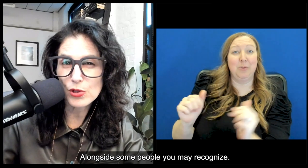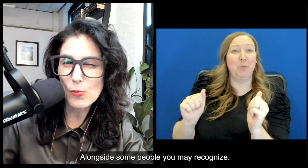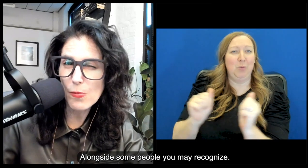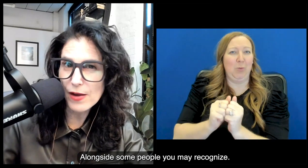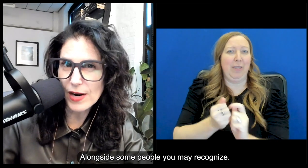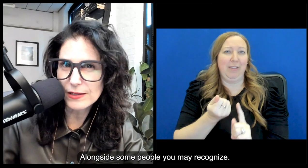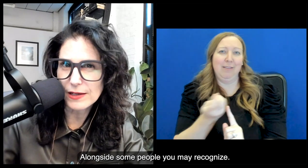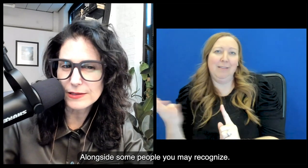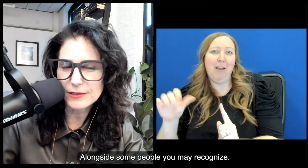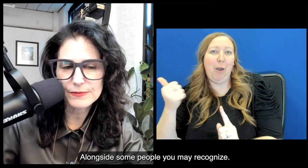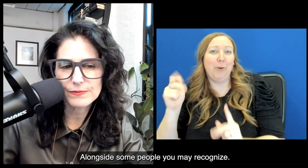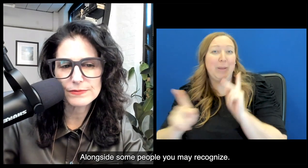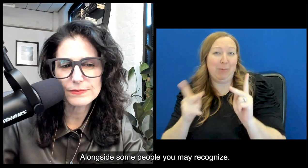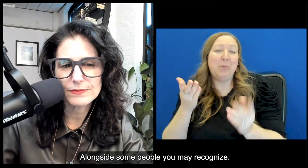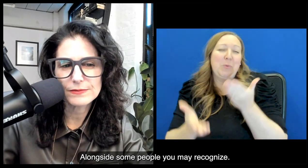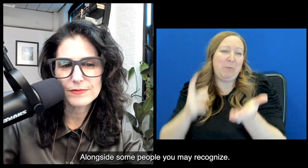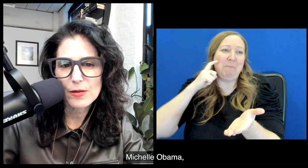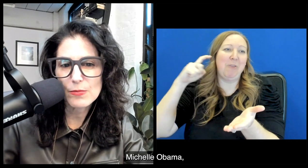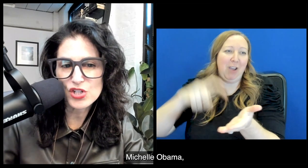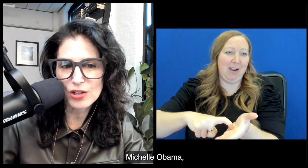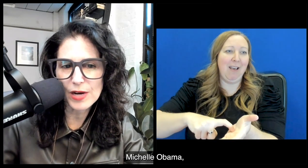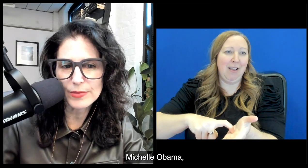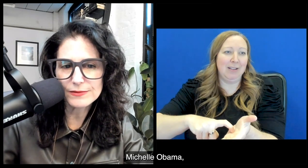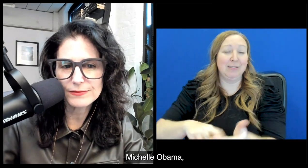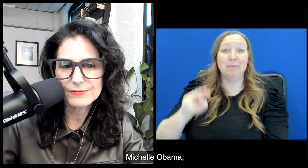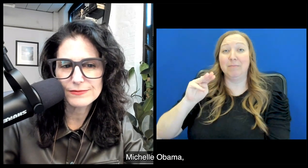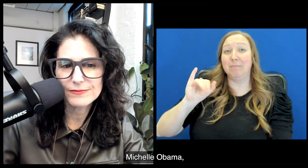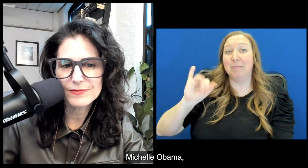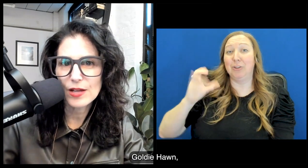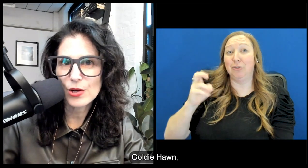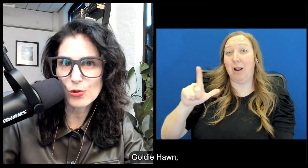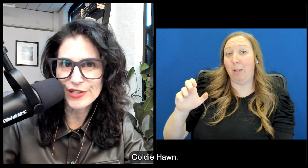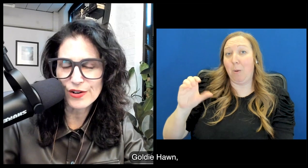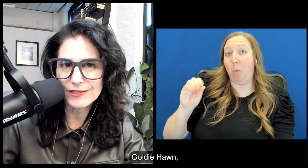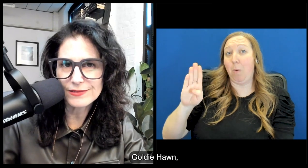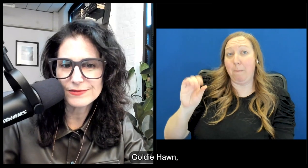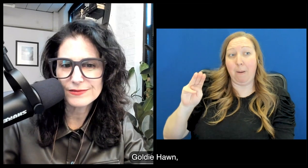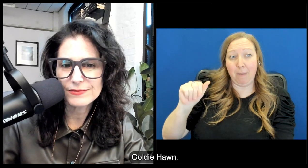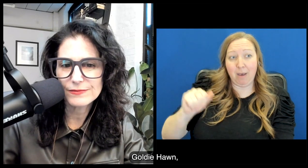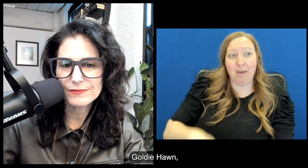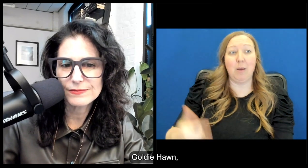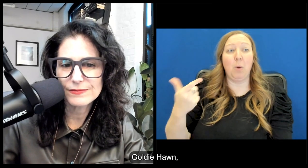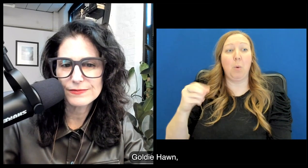people you may recognize, Michelle Obama, Goldie Hawn,